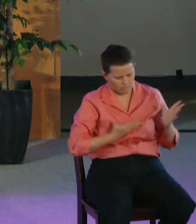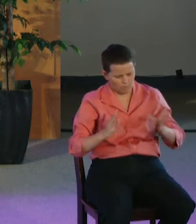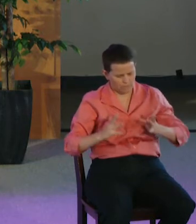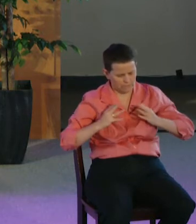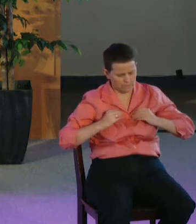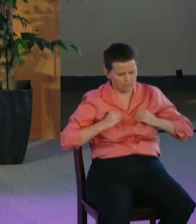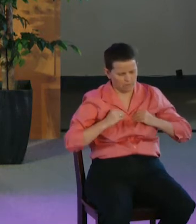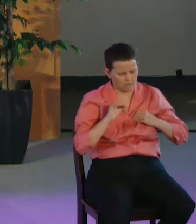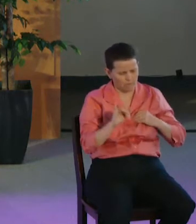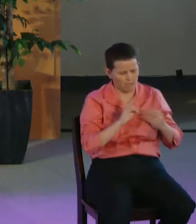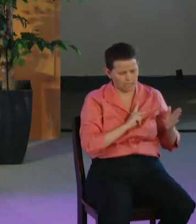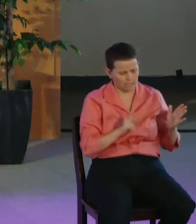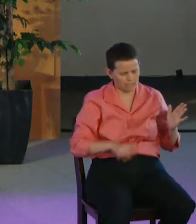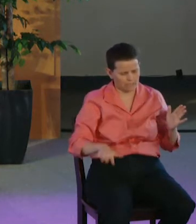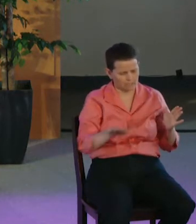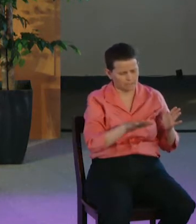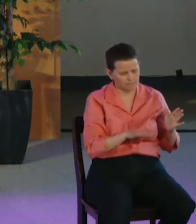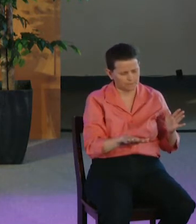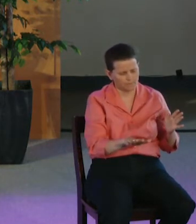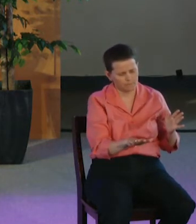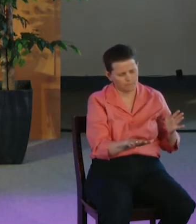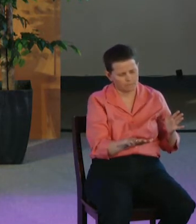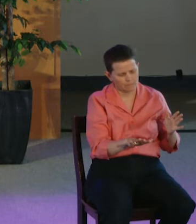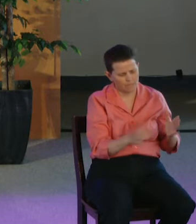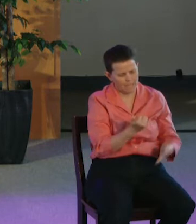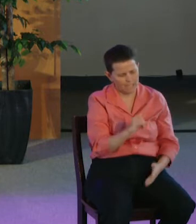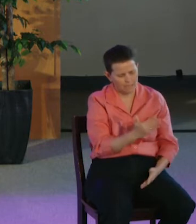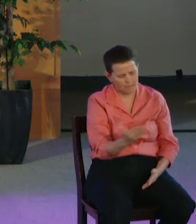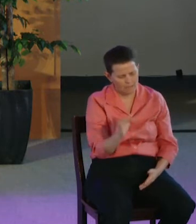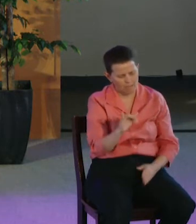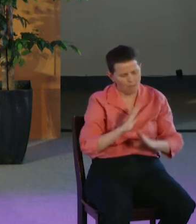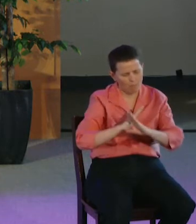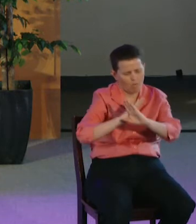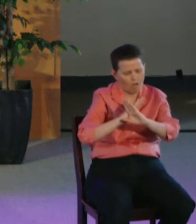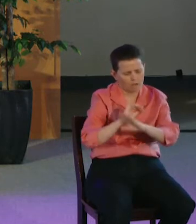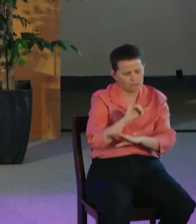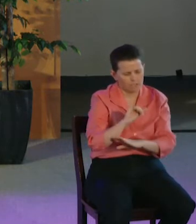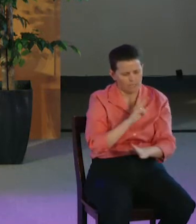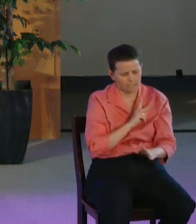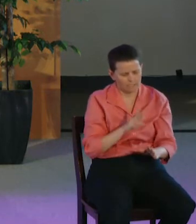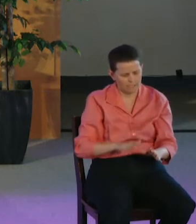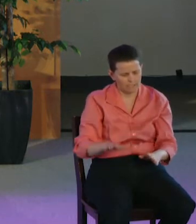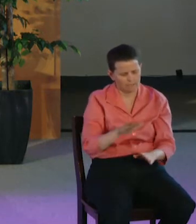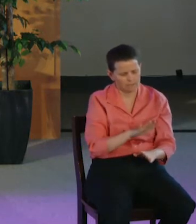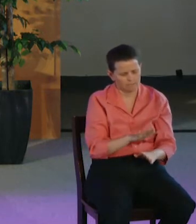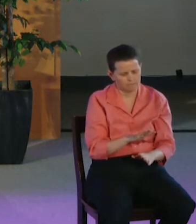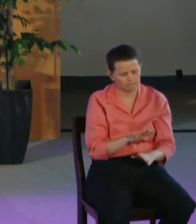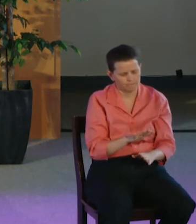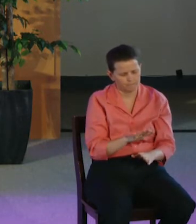If there is anything that is blocking that flow, a grievance,